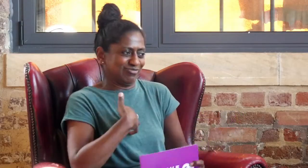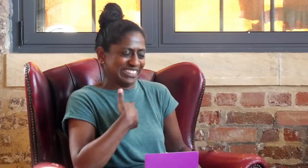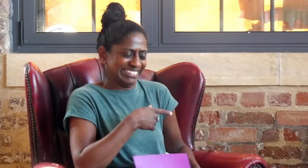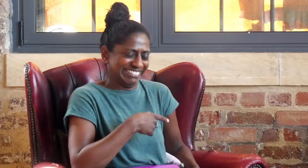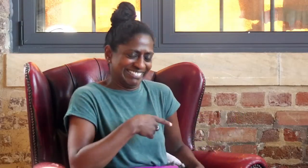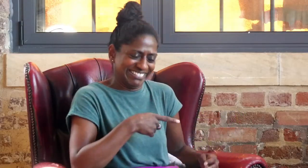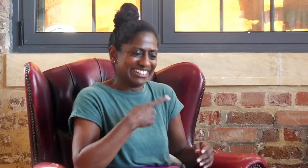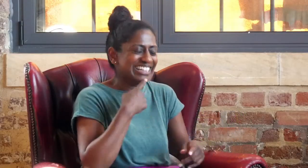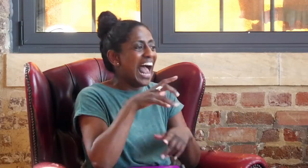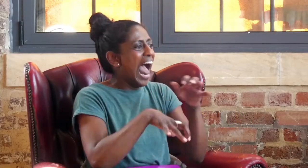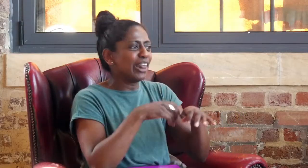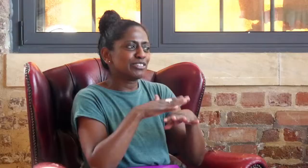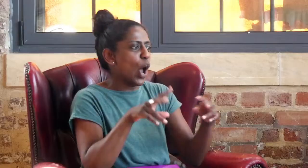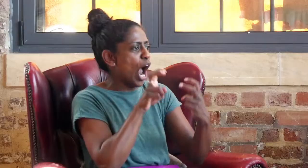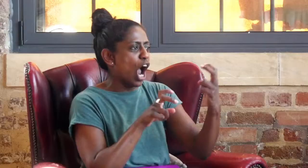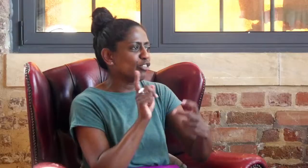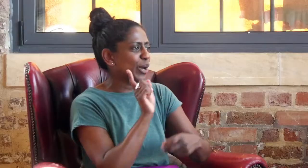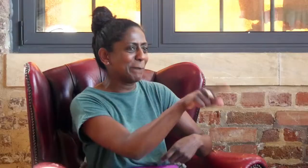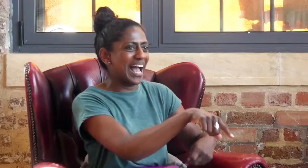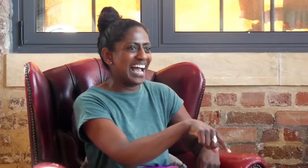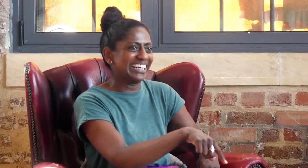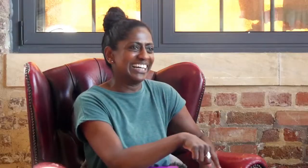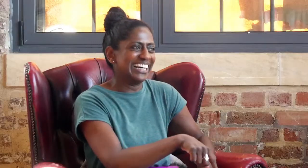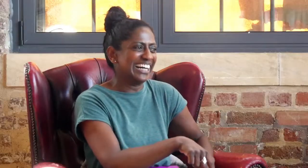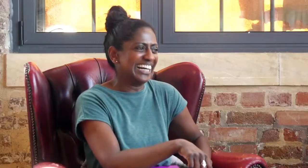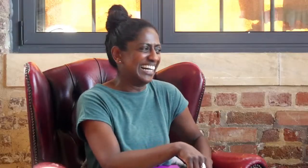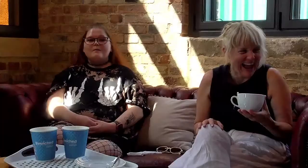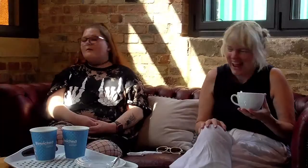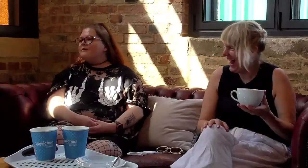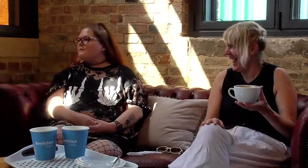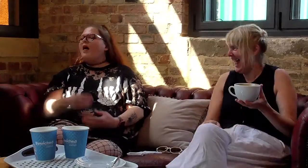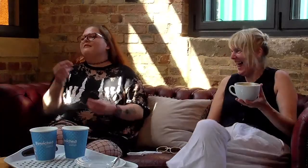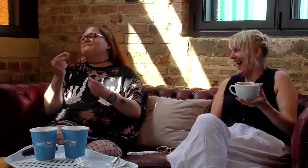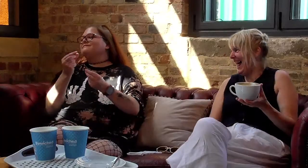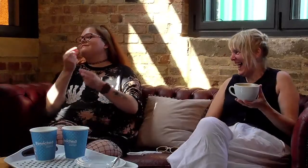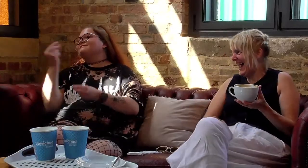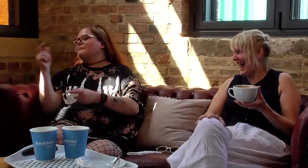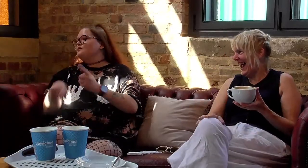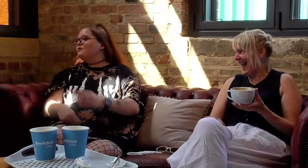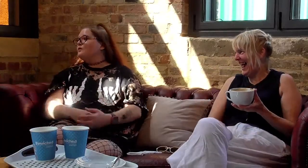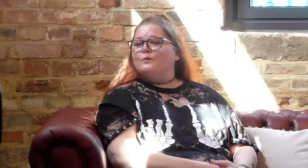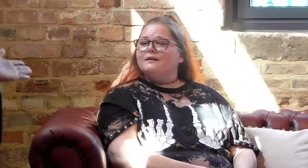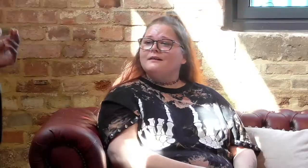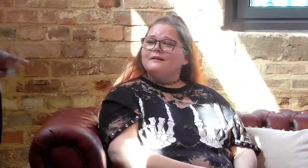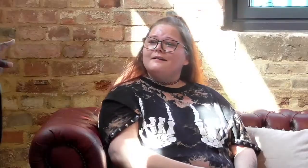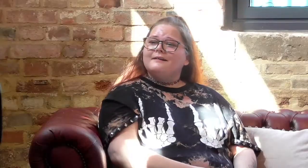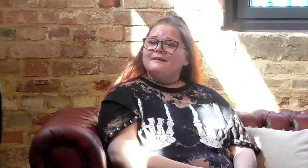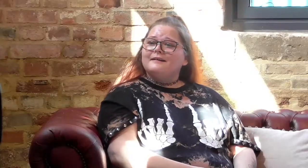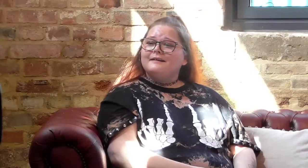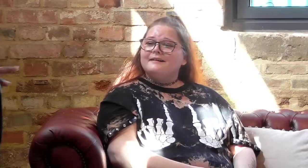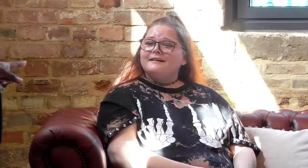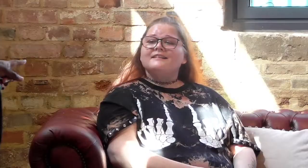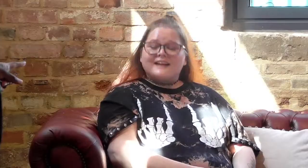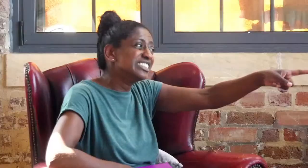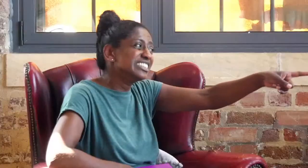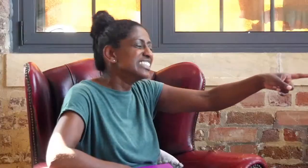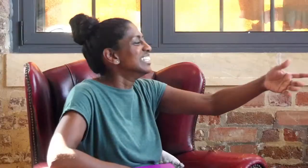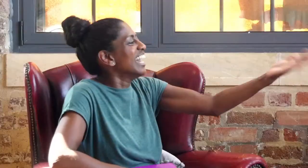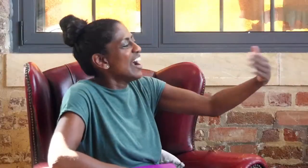and growing and gardening. But one of the comments was animals don't argue back. Well, some do.